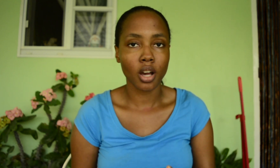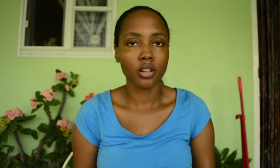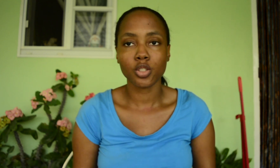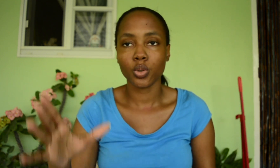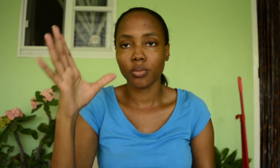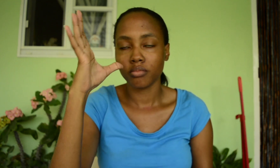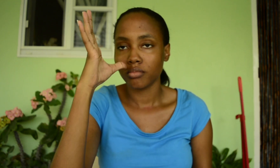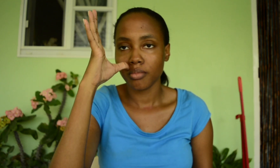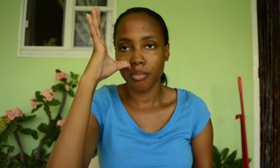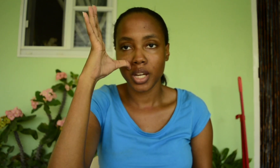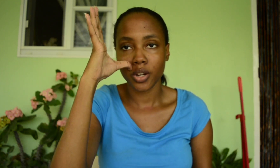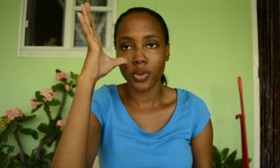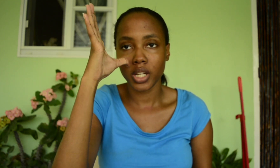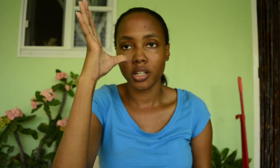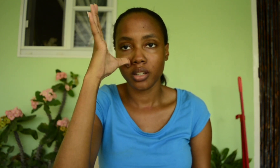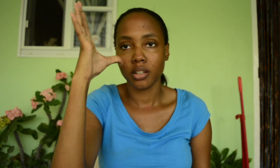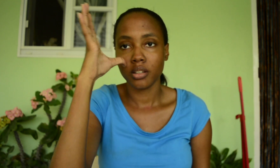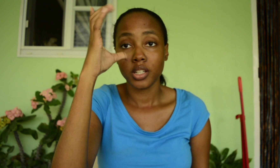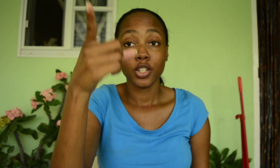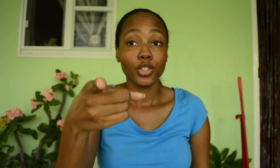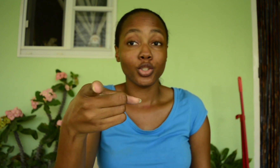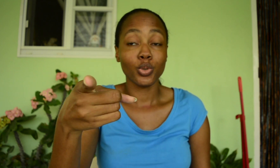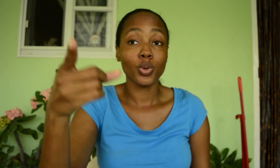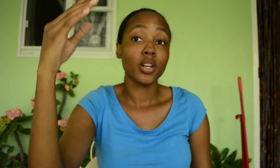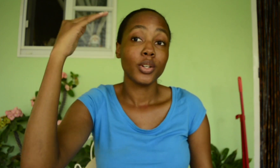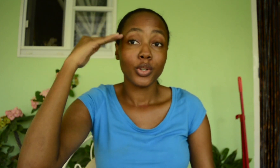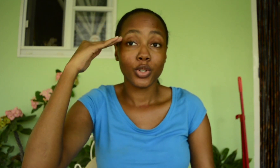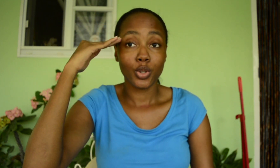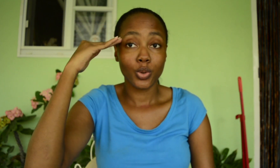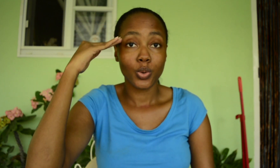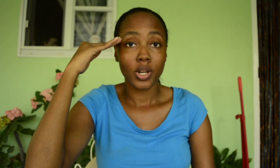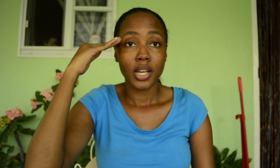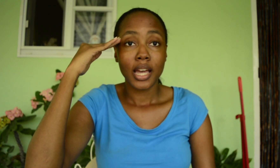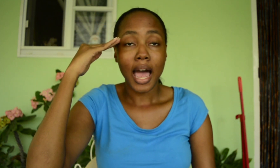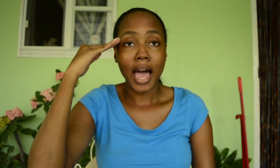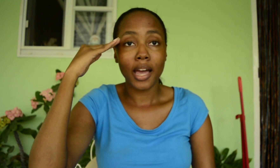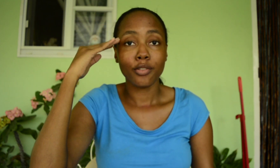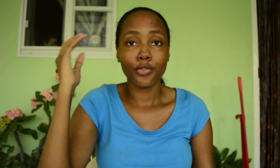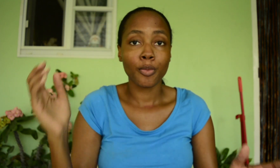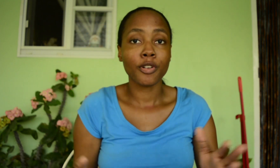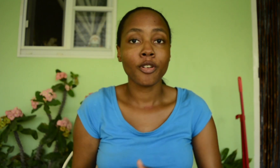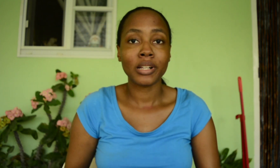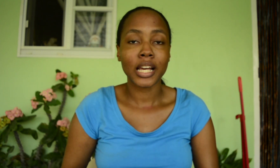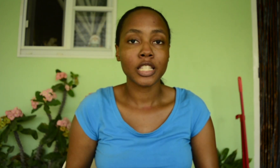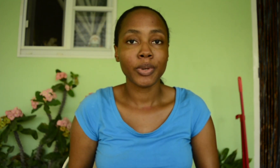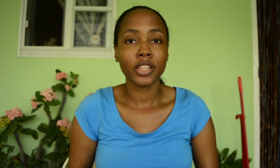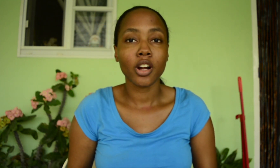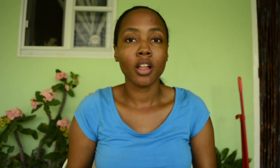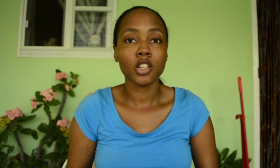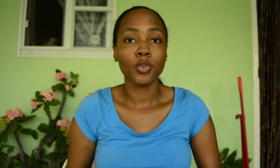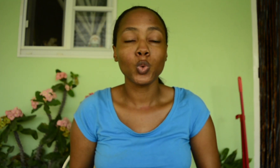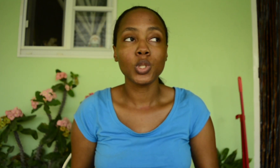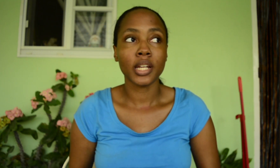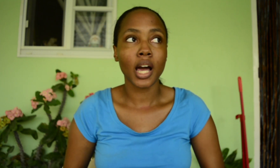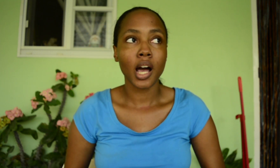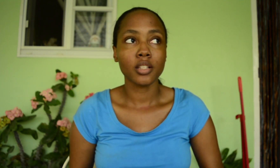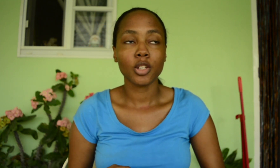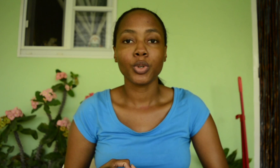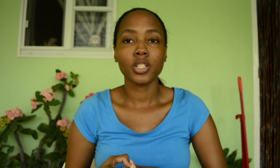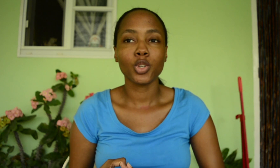song. So, Mary, you know. And for performance aspect, there are a lot of oohs and ahs. So, I'm going to show